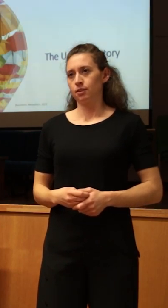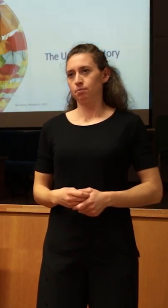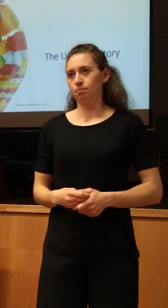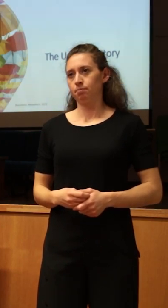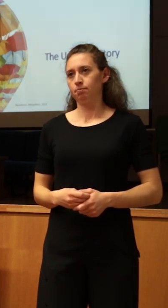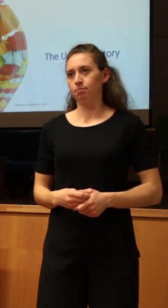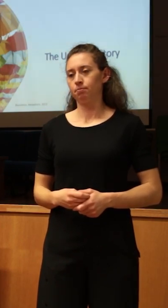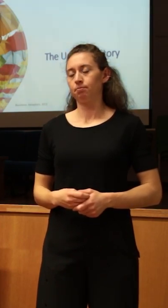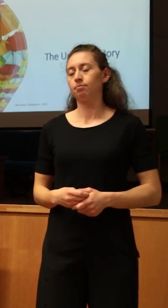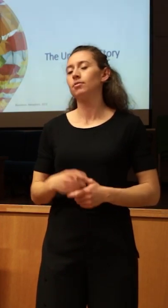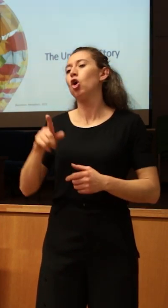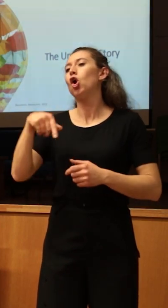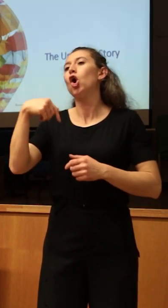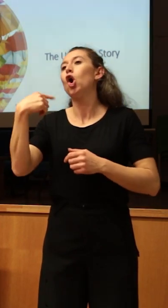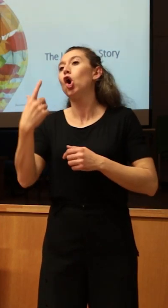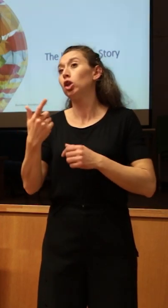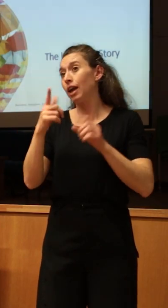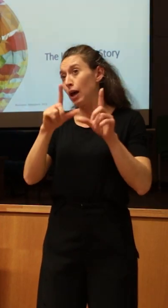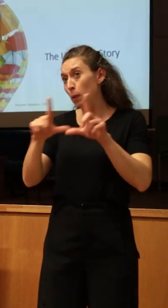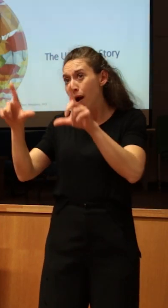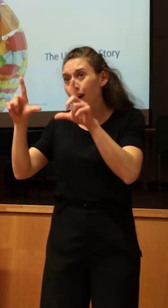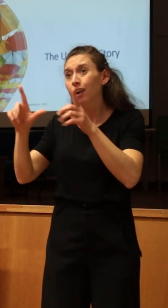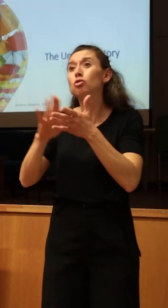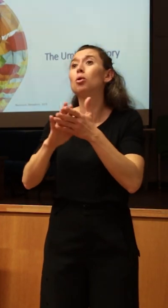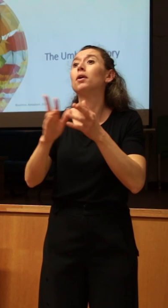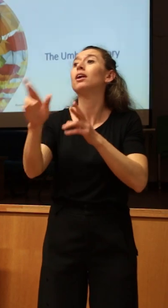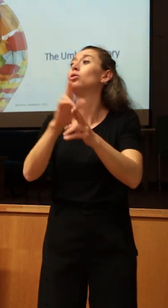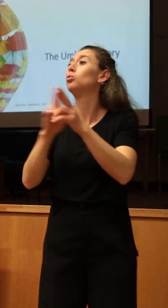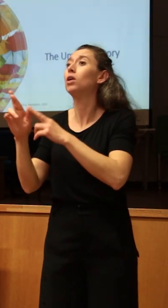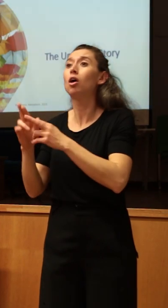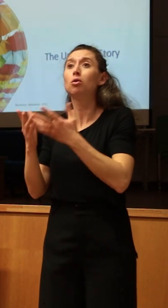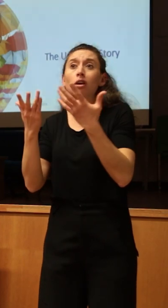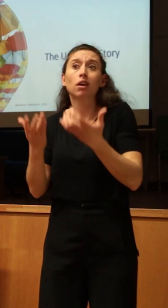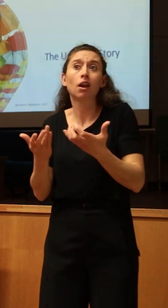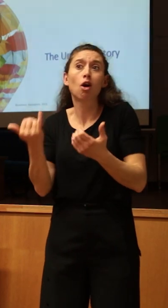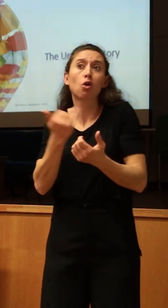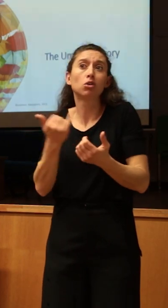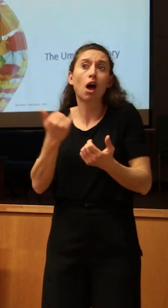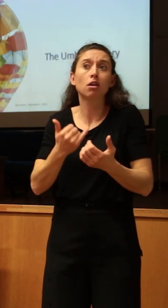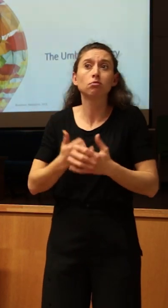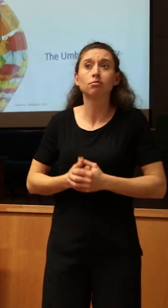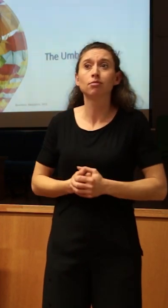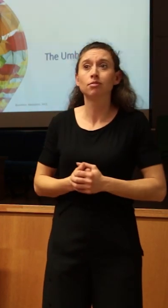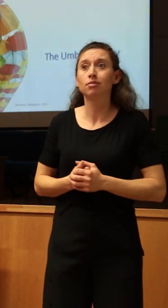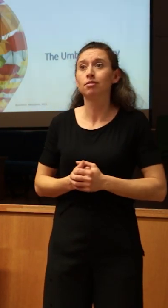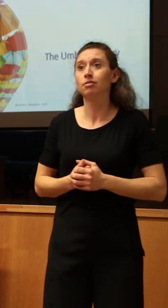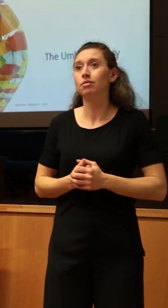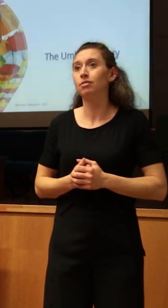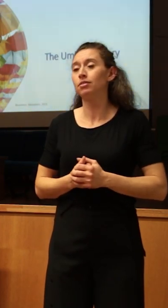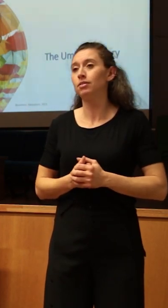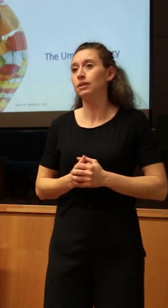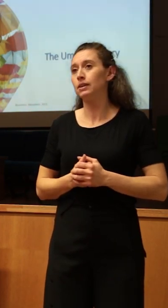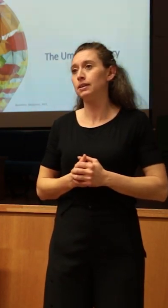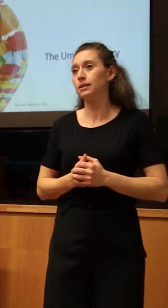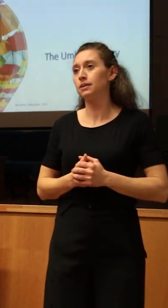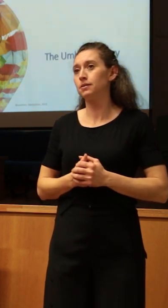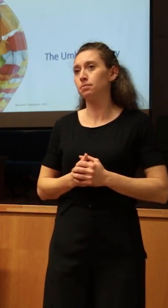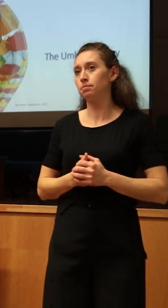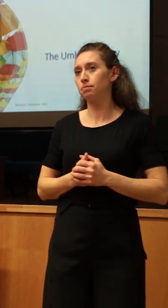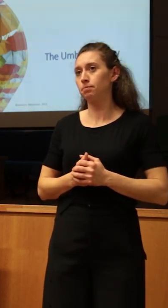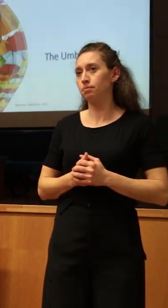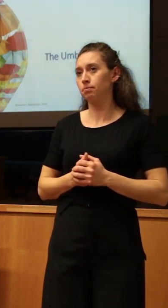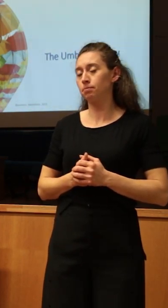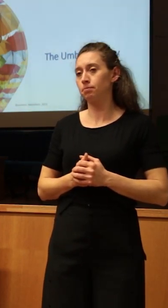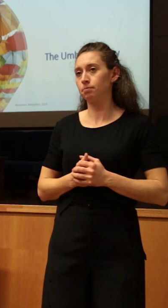images? Otras imágenes de resultado que alguien just, pueda just, tener. Not long story. Just throw it. Just say it. So right.